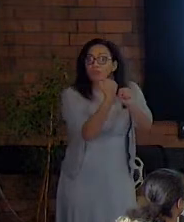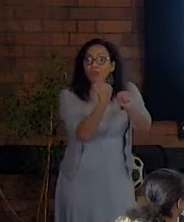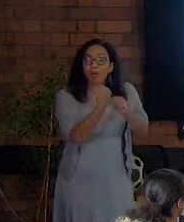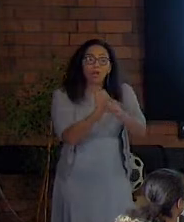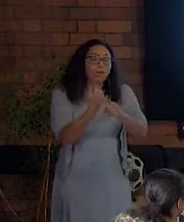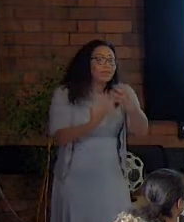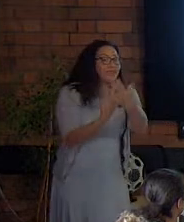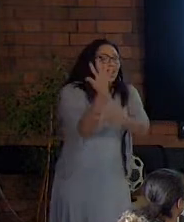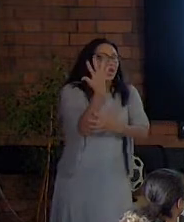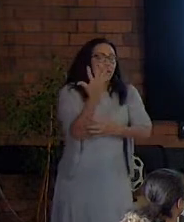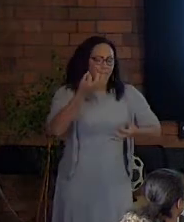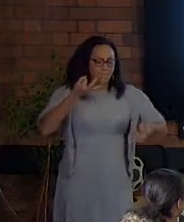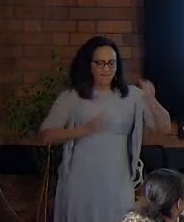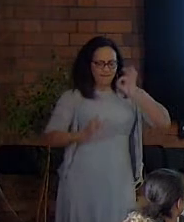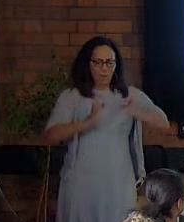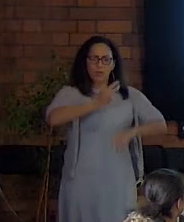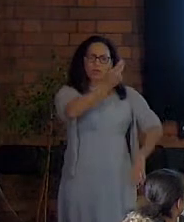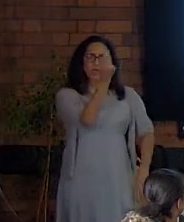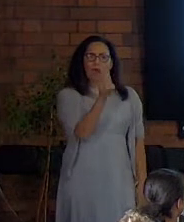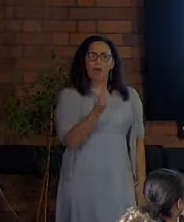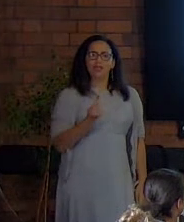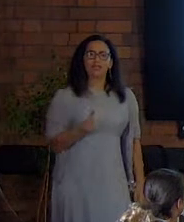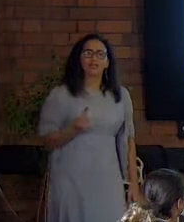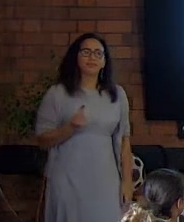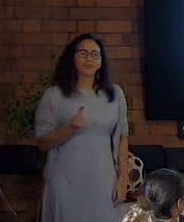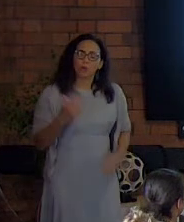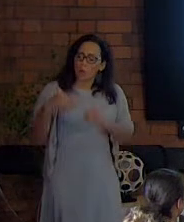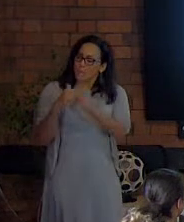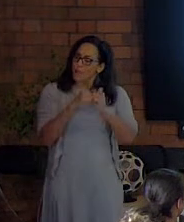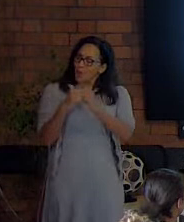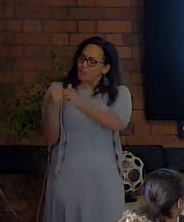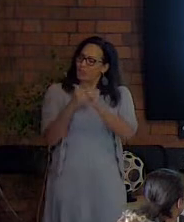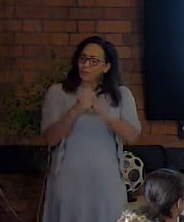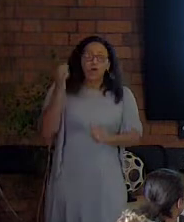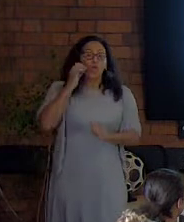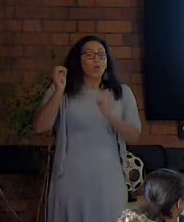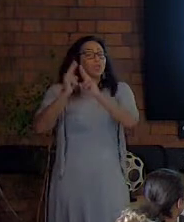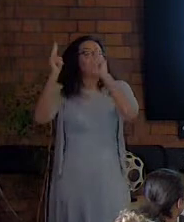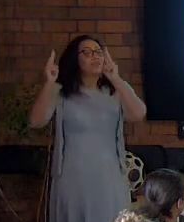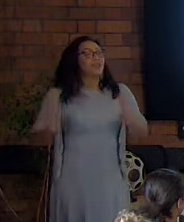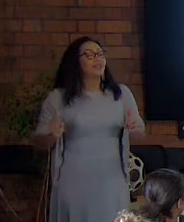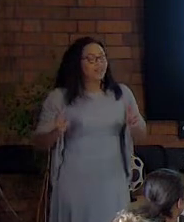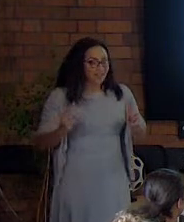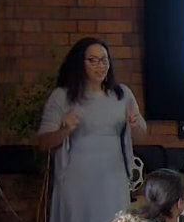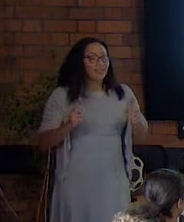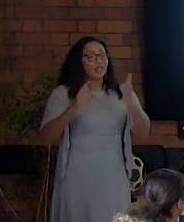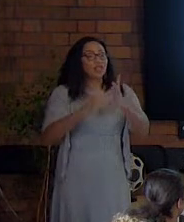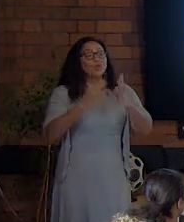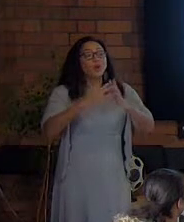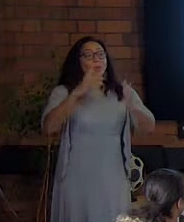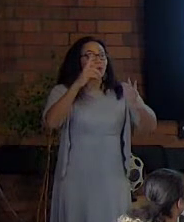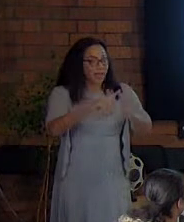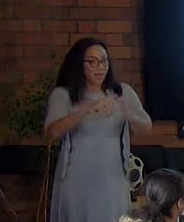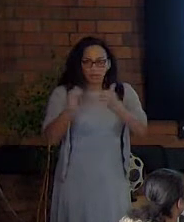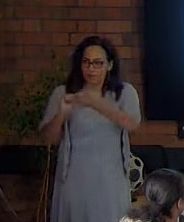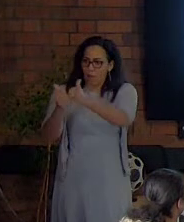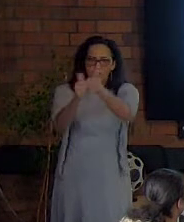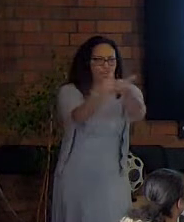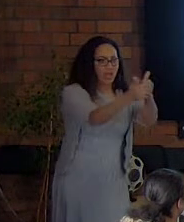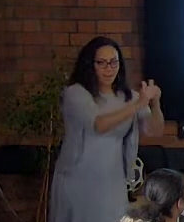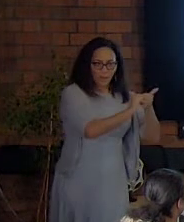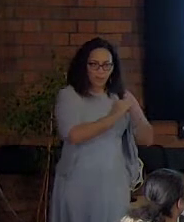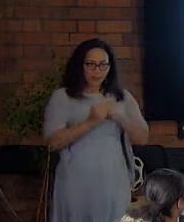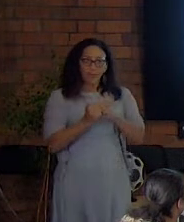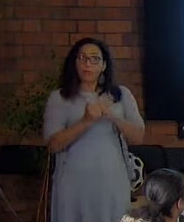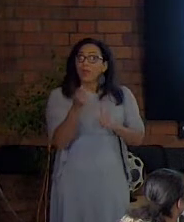art. We're a partnership between the Watershed and the University of the West of England and the